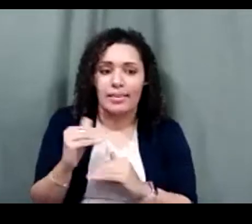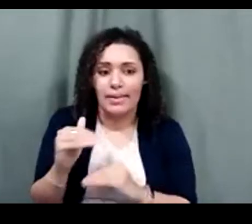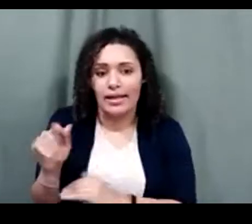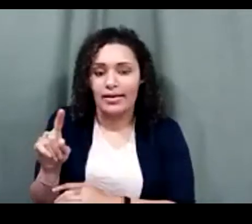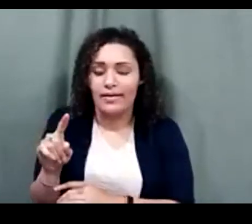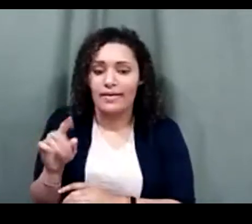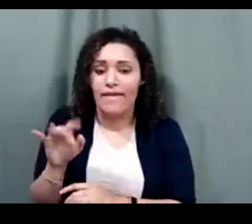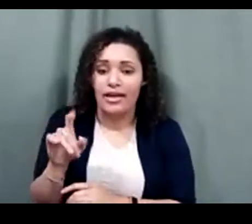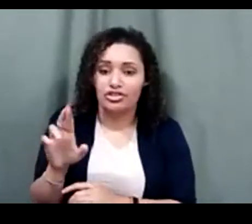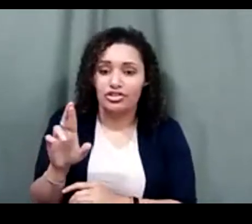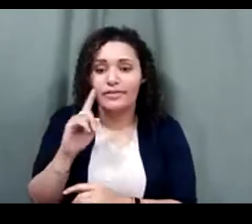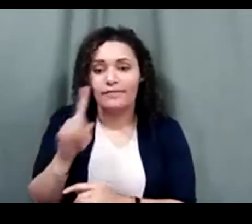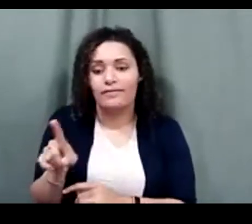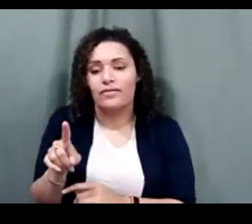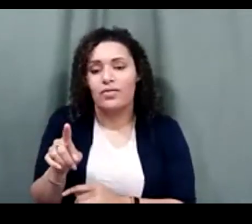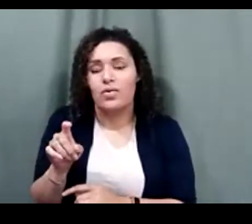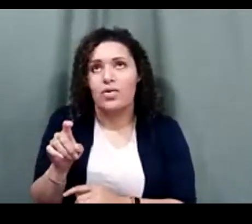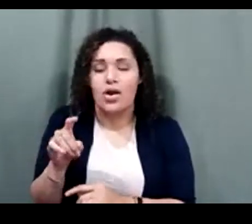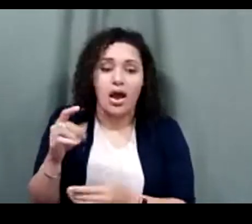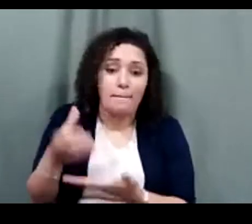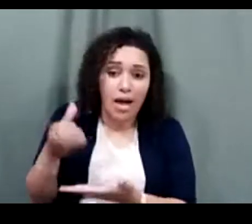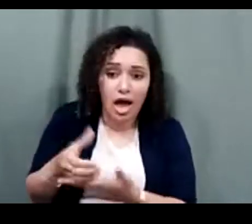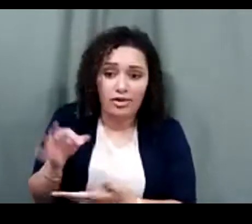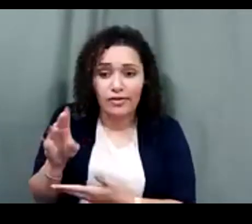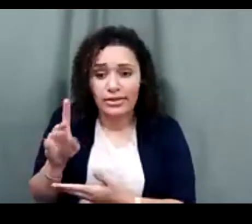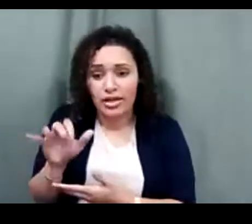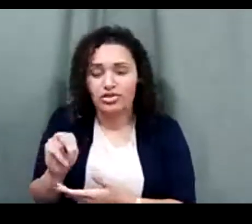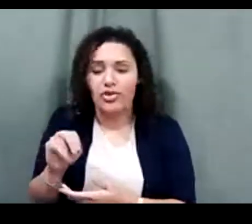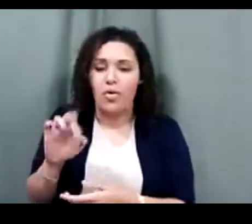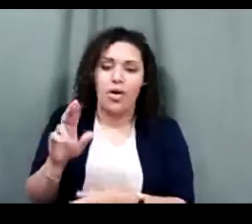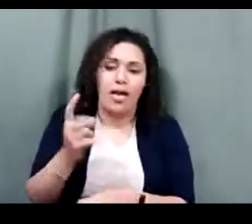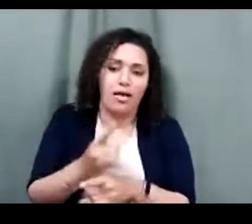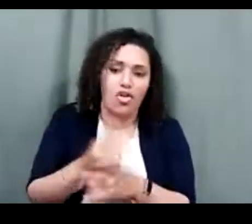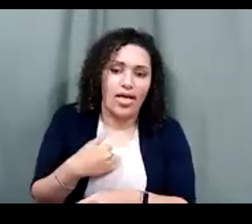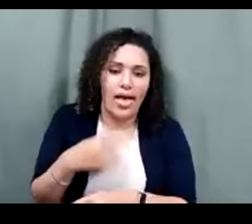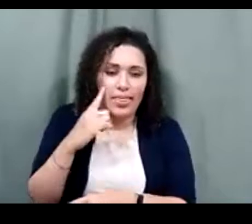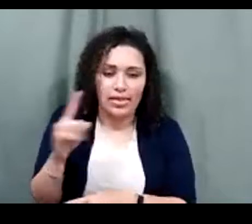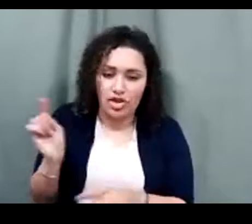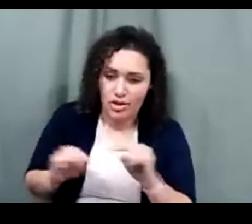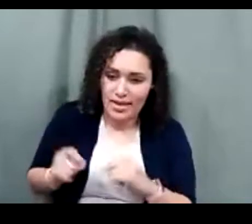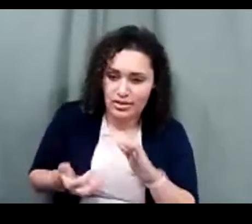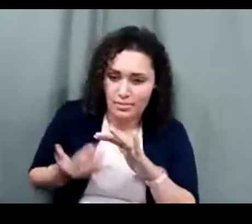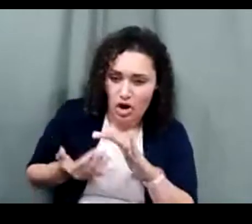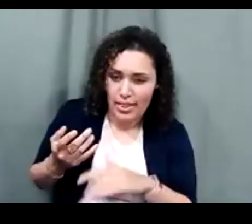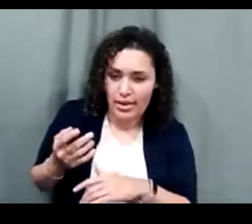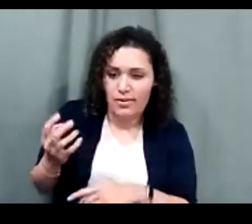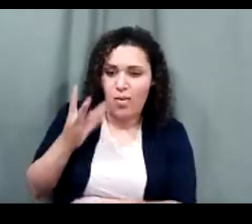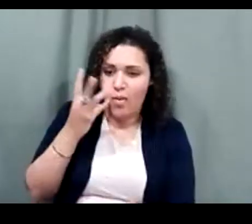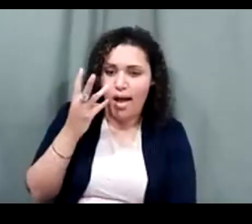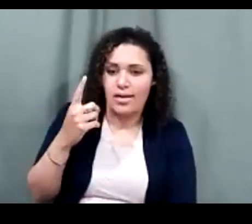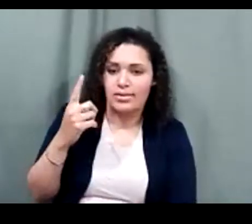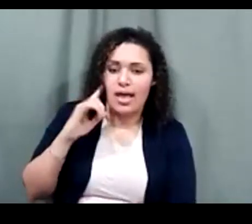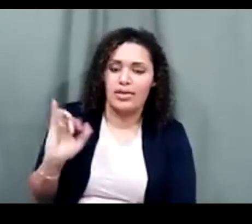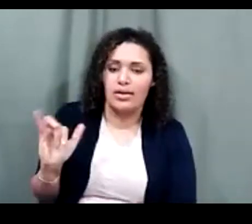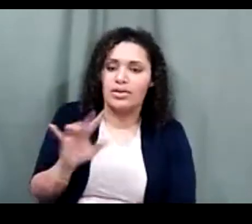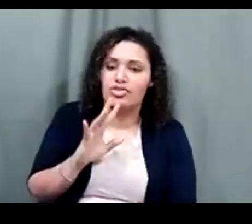fermentation, or is alcohol, or how is it all managed? I think this is back to the sparkling wine, since it sounds like we're talking about